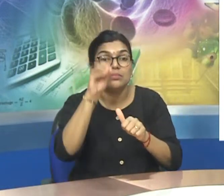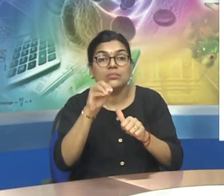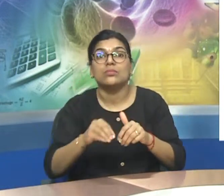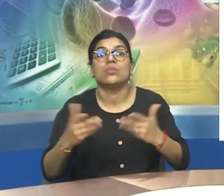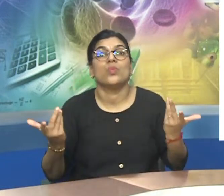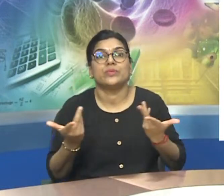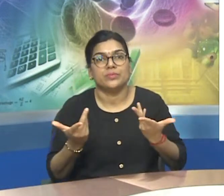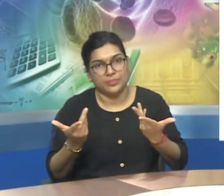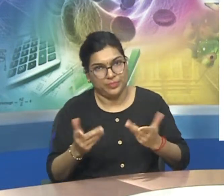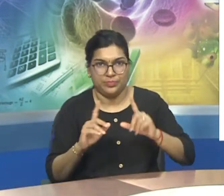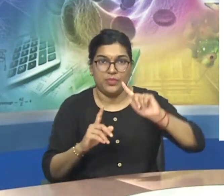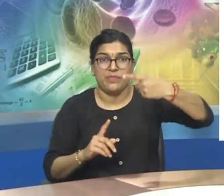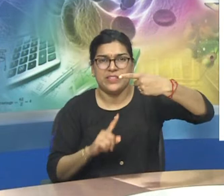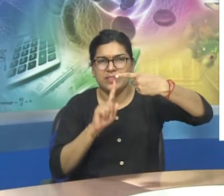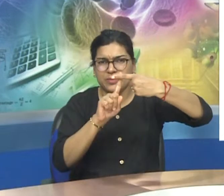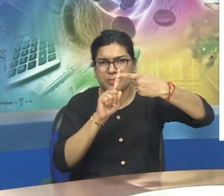Now there are some fill in the blanks.